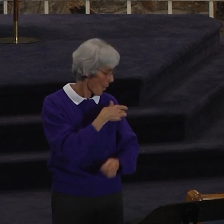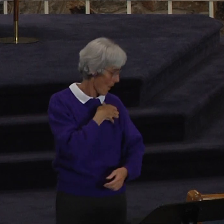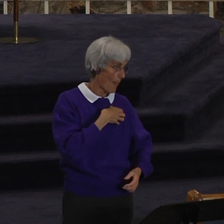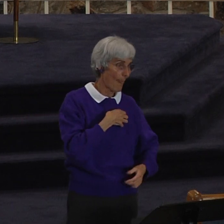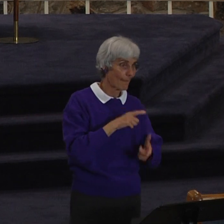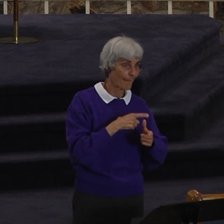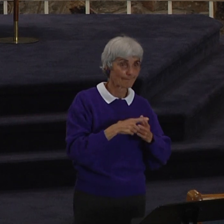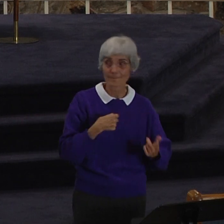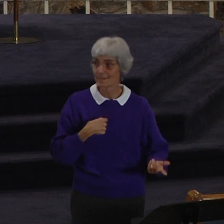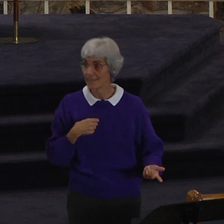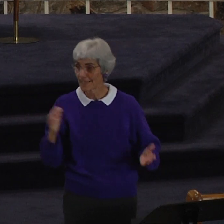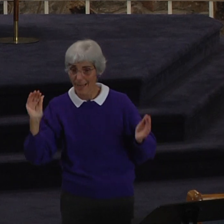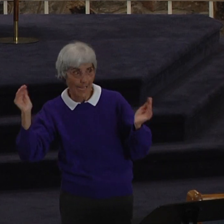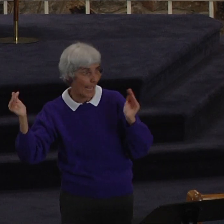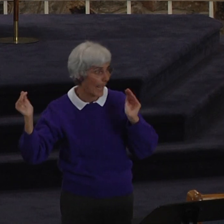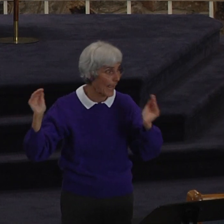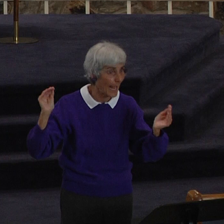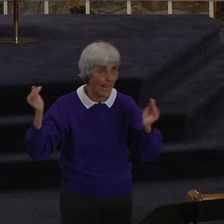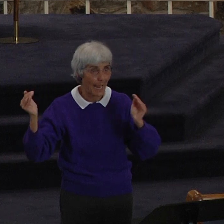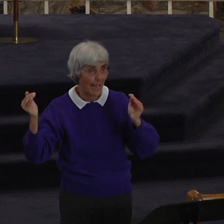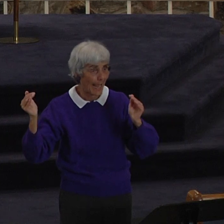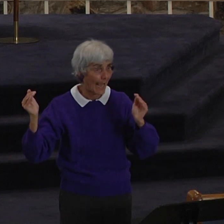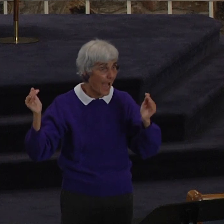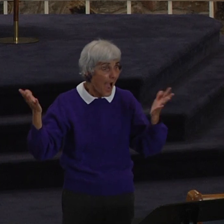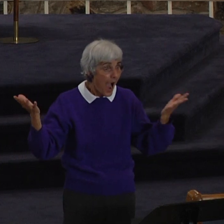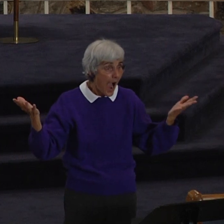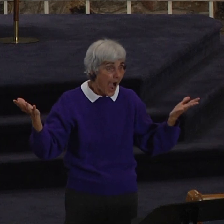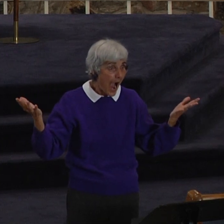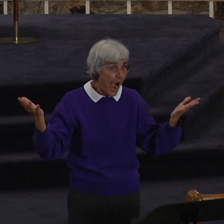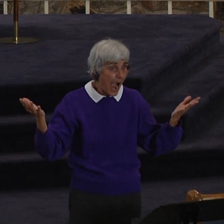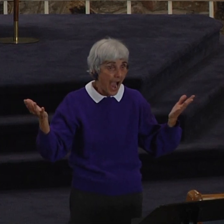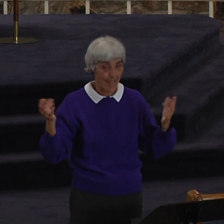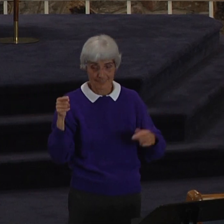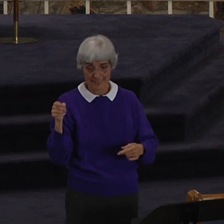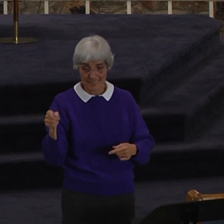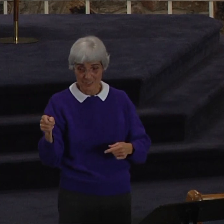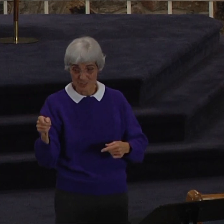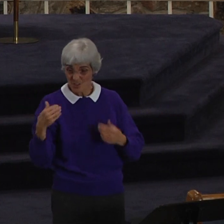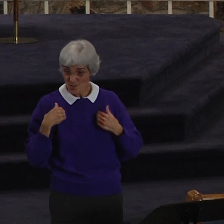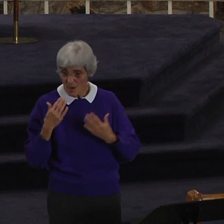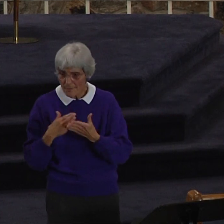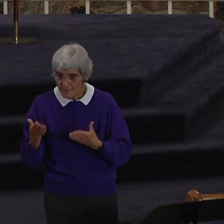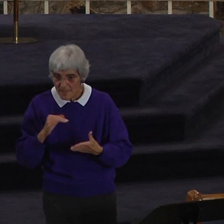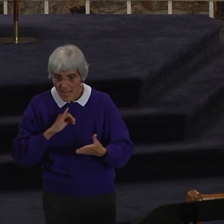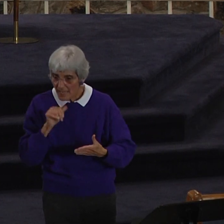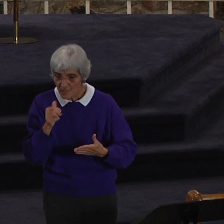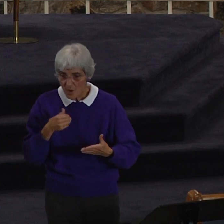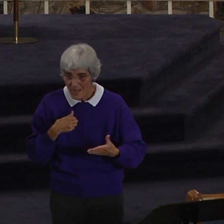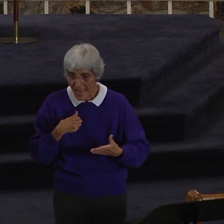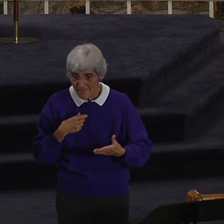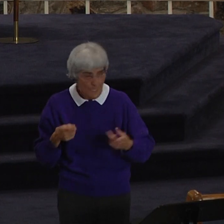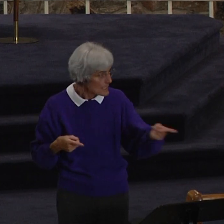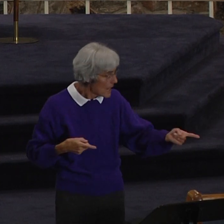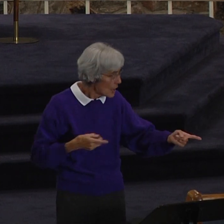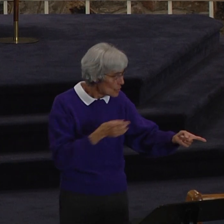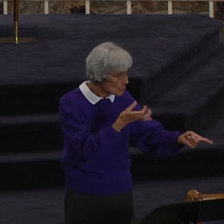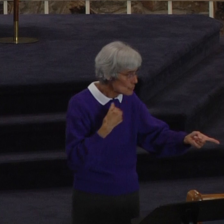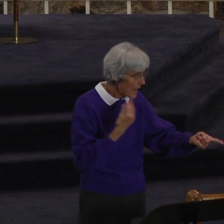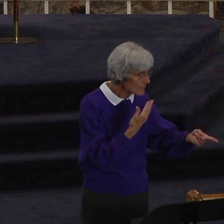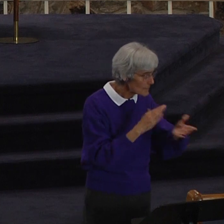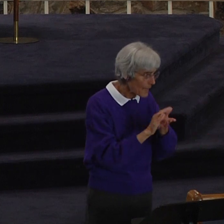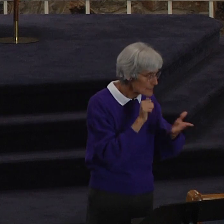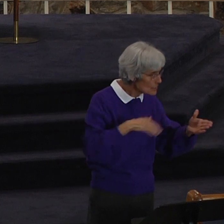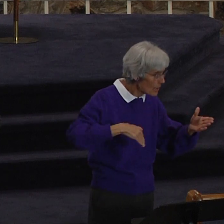compare and take notes of what you have that I don't have or what I have that you don't